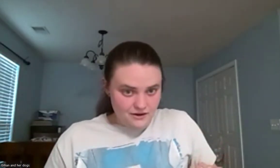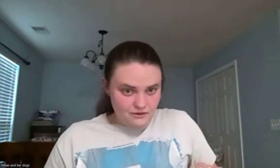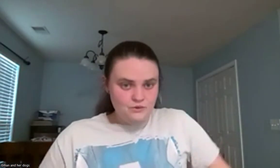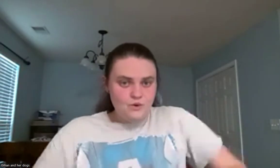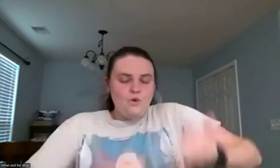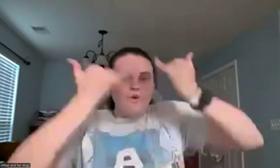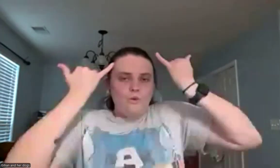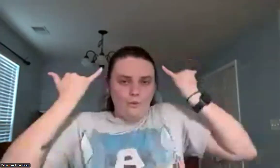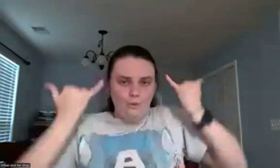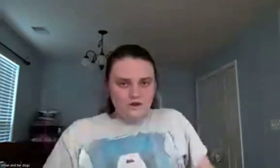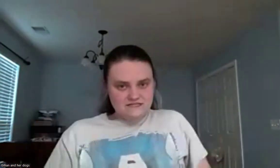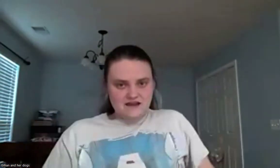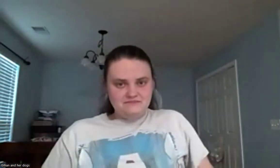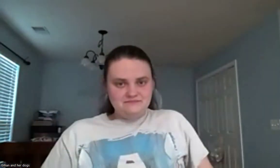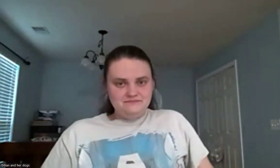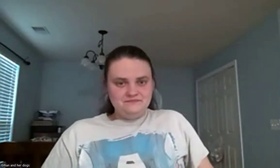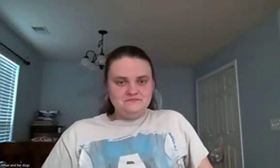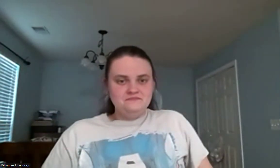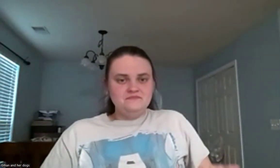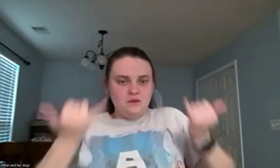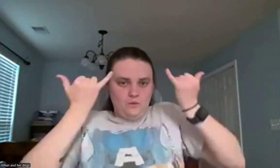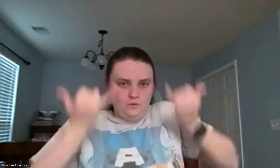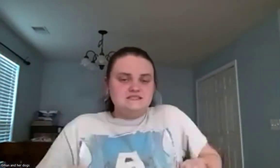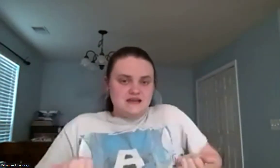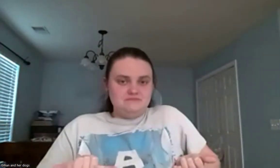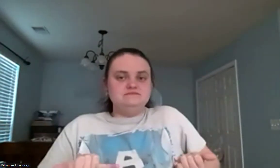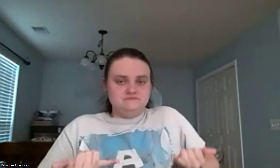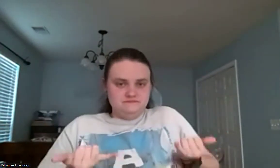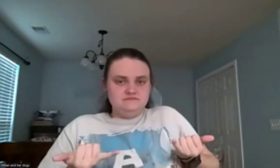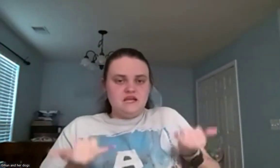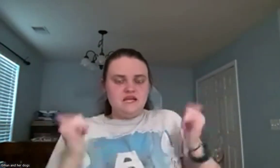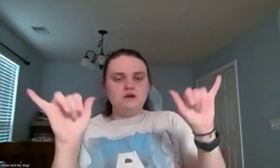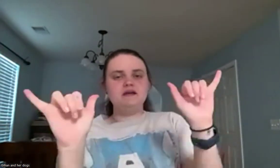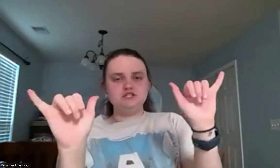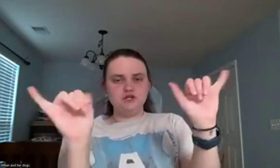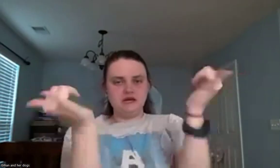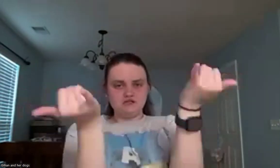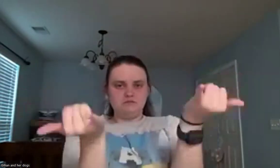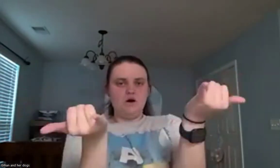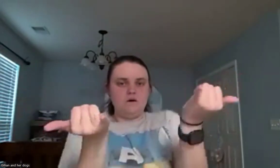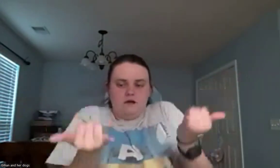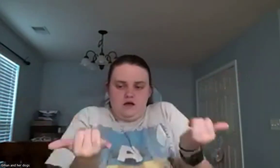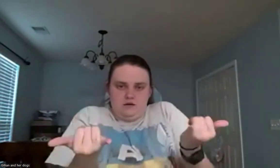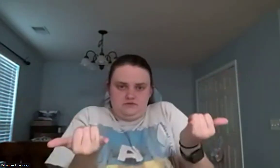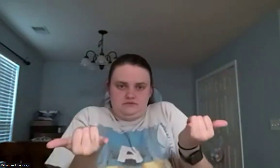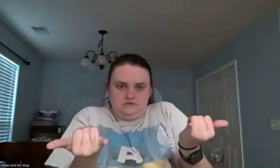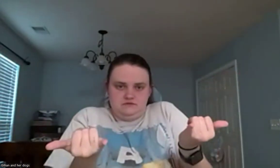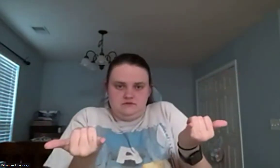now, one time, one time. And you want to make sure your hands are palm up. There